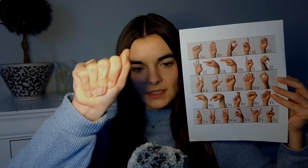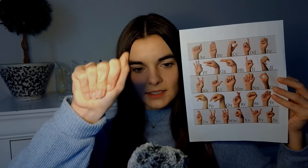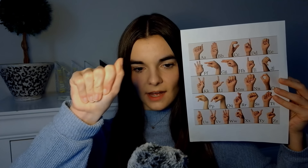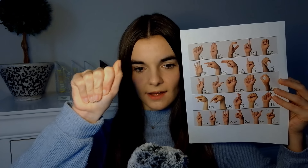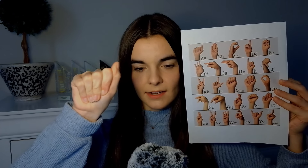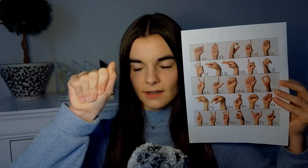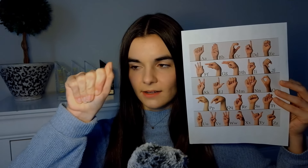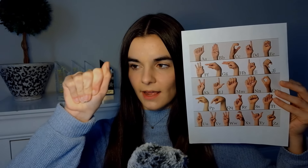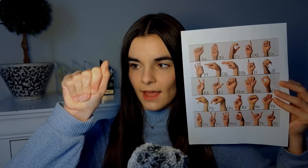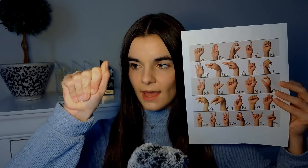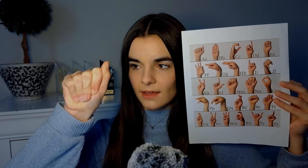side. A.